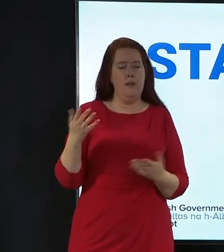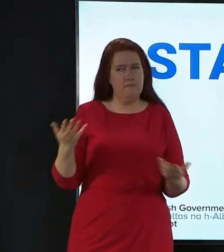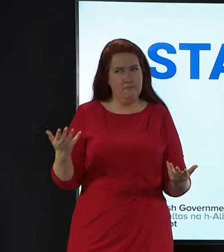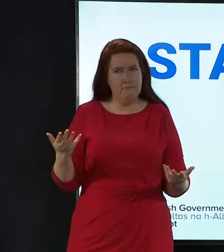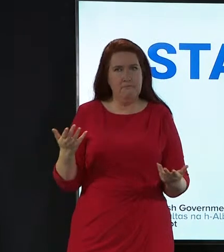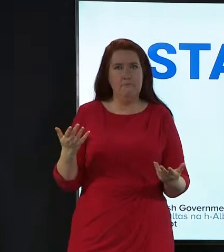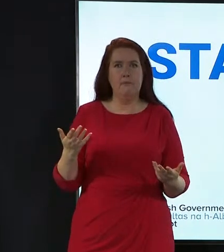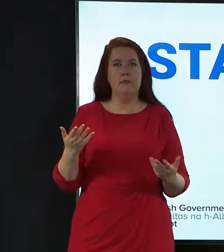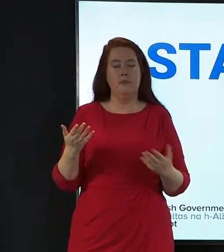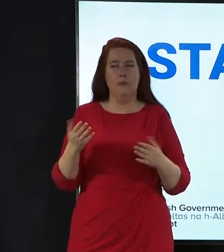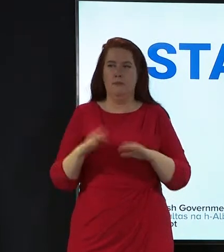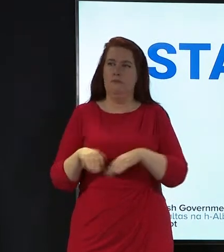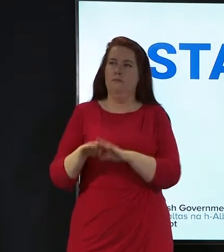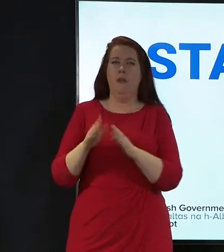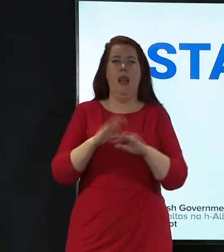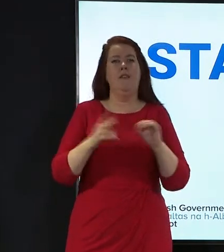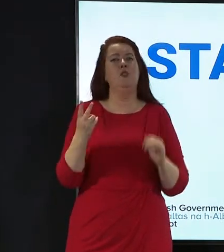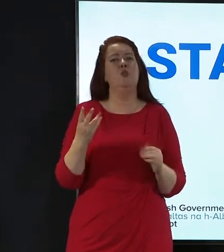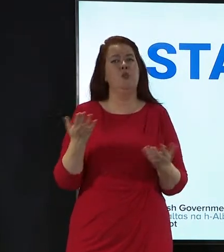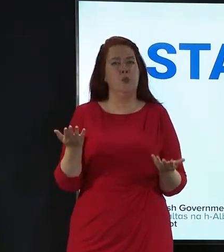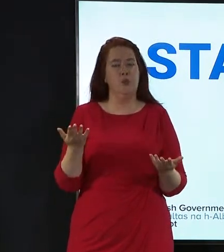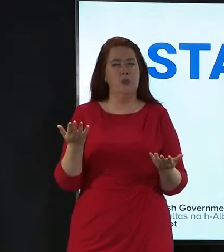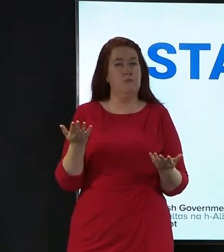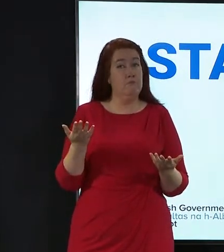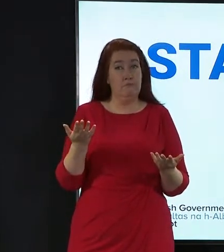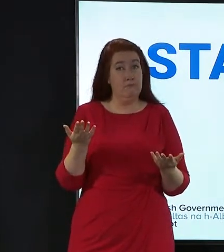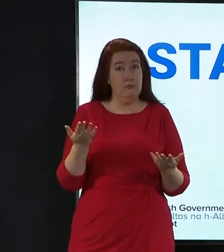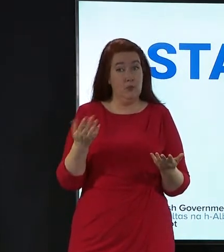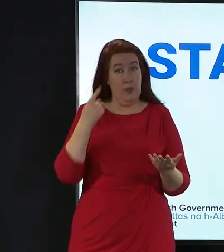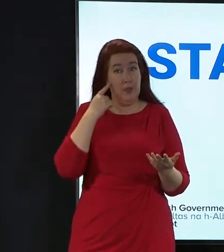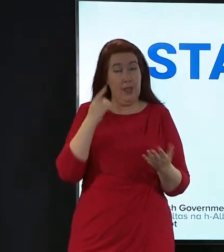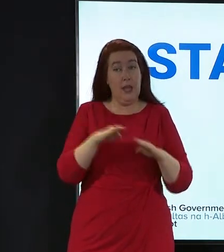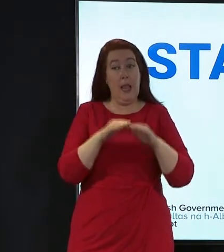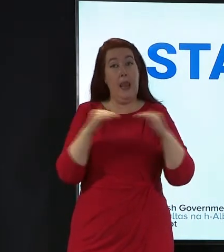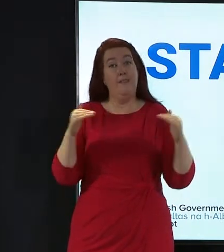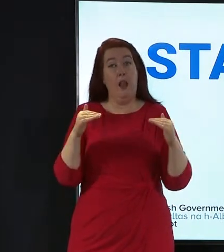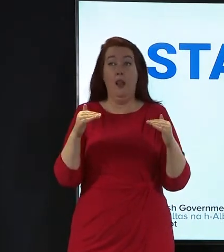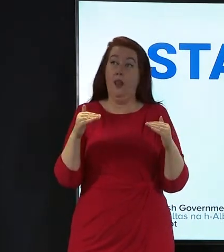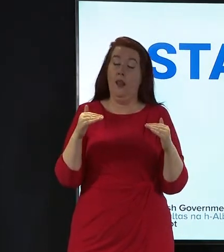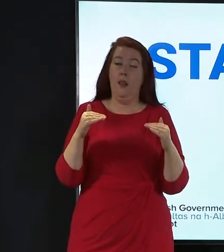two with much lower rates. Is there a case for sort of doing away with the level